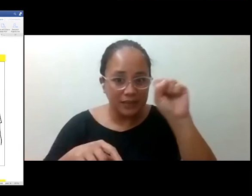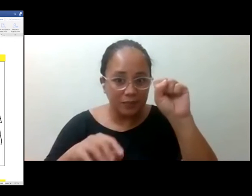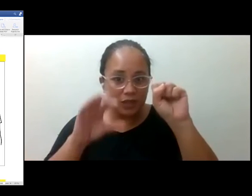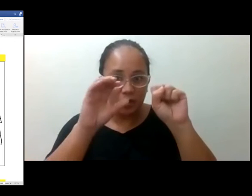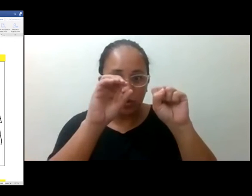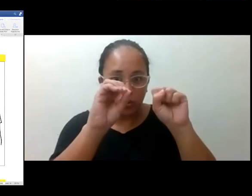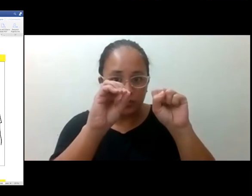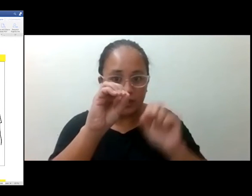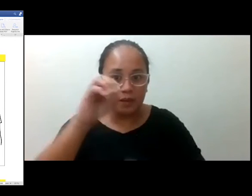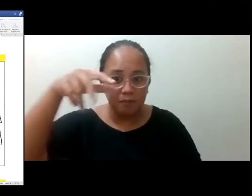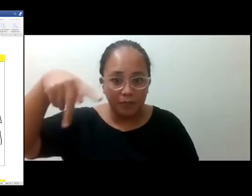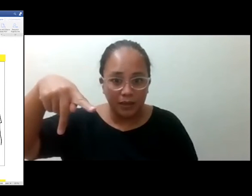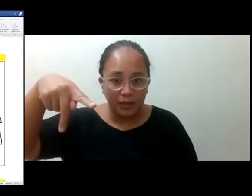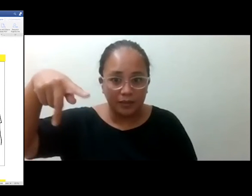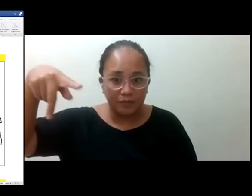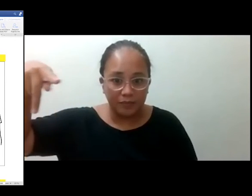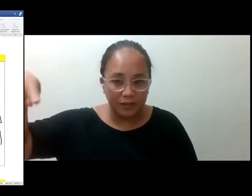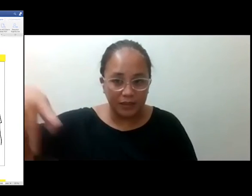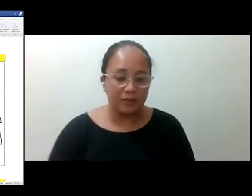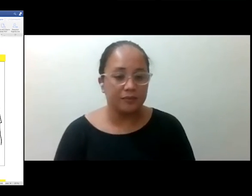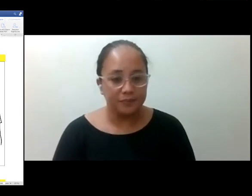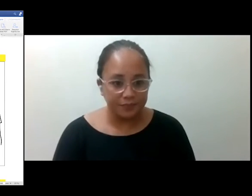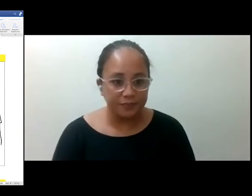Okay, so really